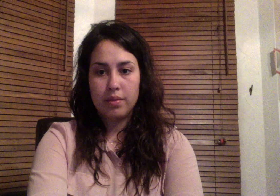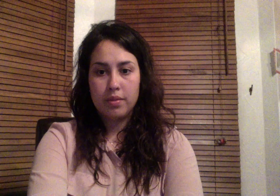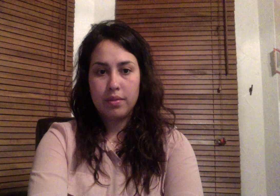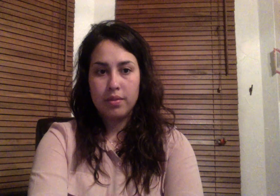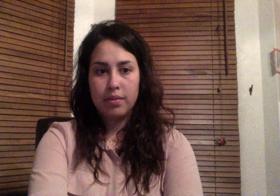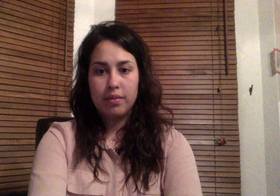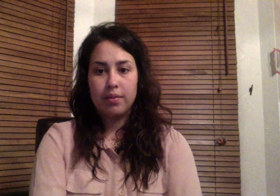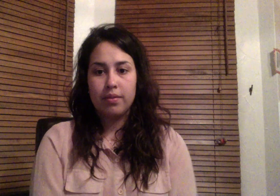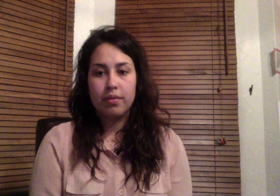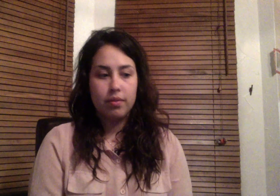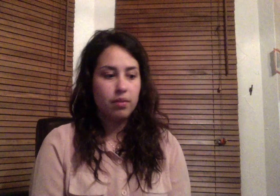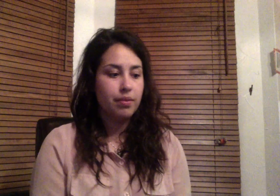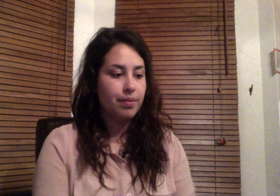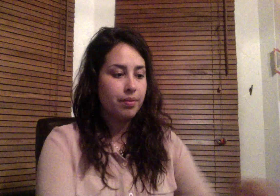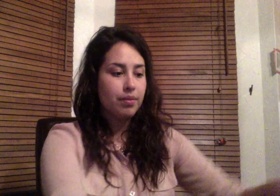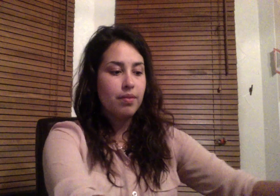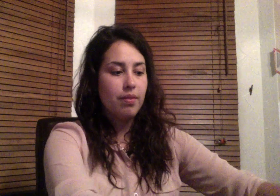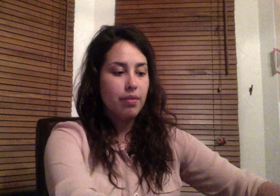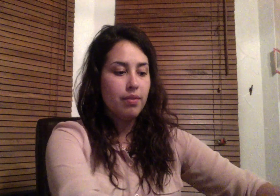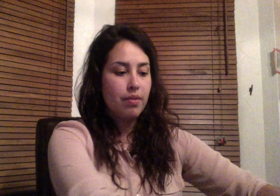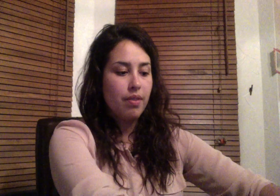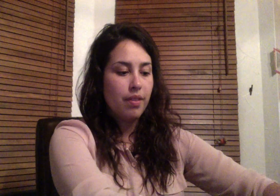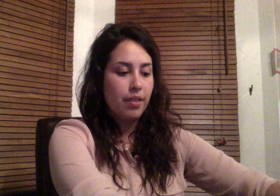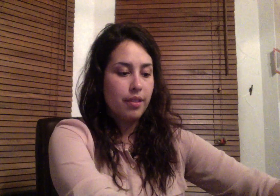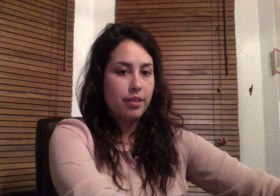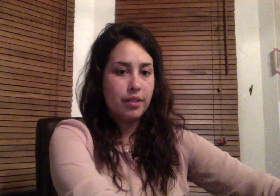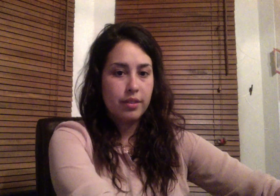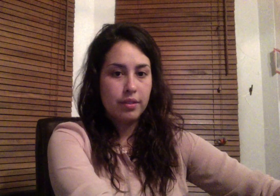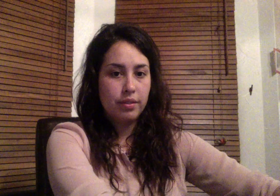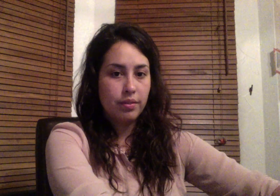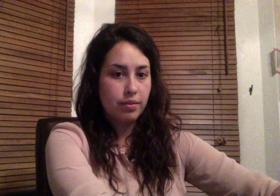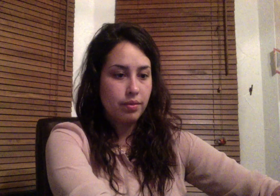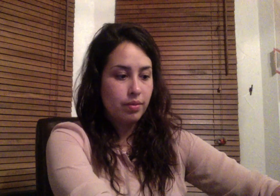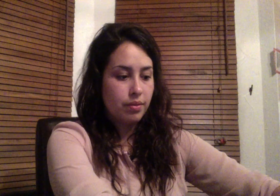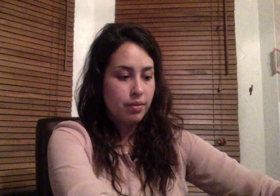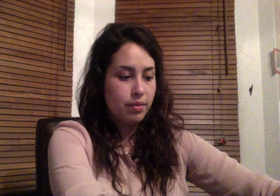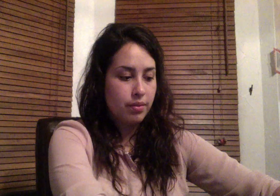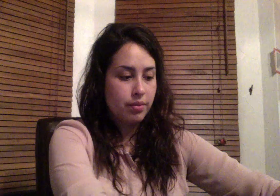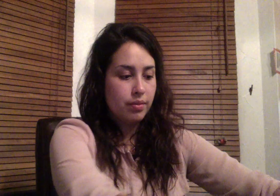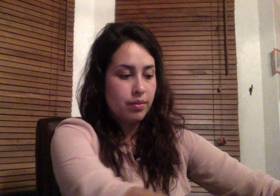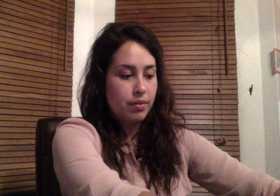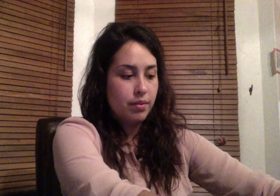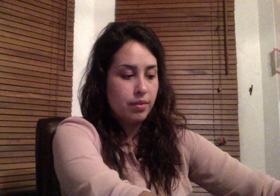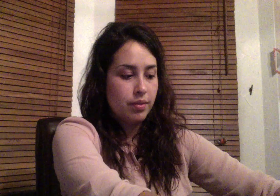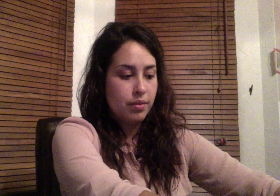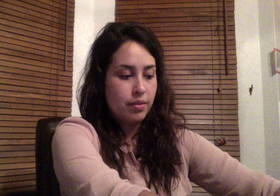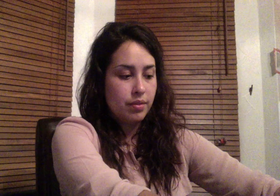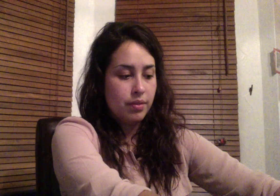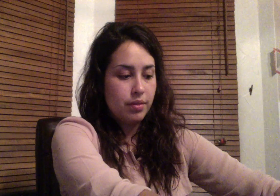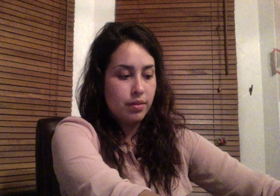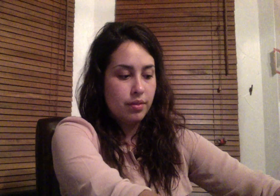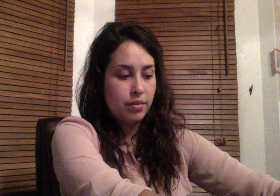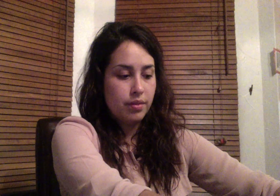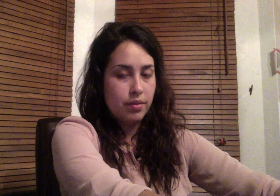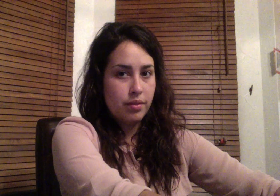Hello kids, do you know how plants make their own food? No? Well, this video elaborates